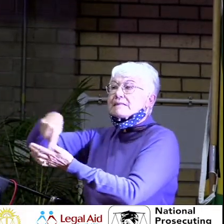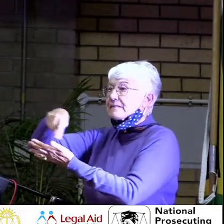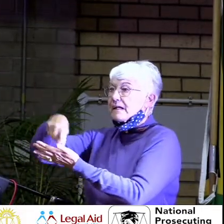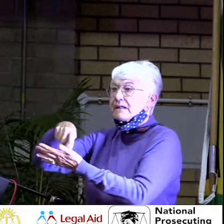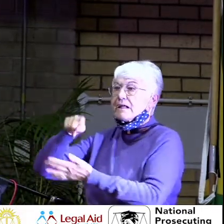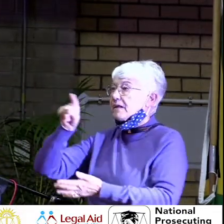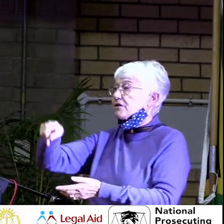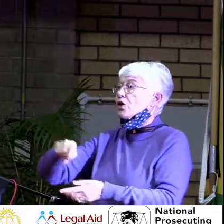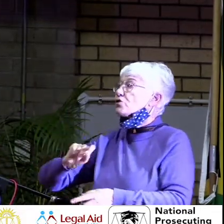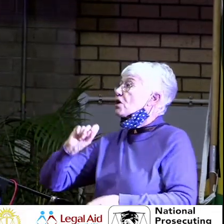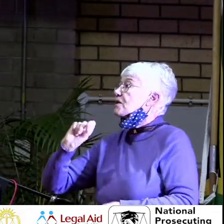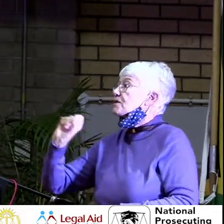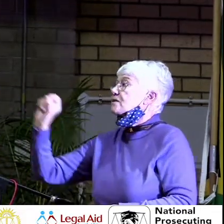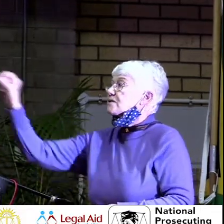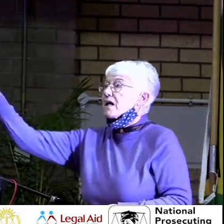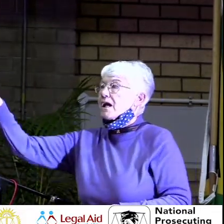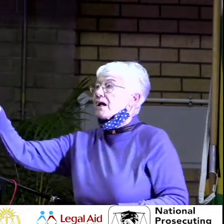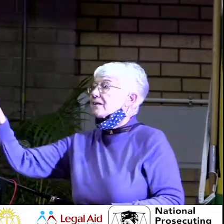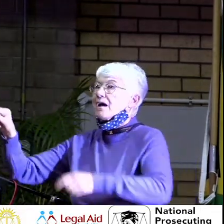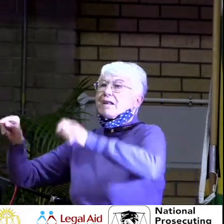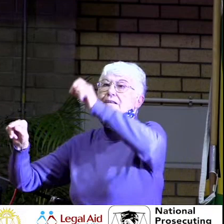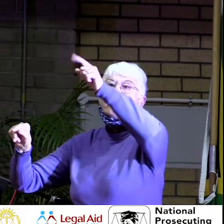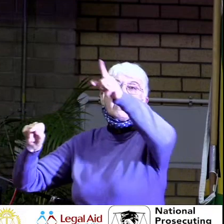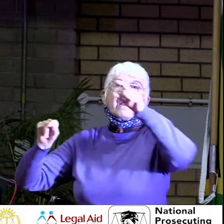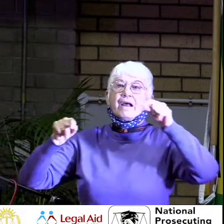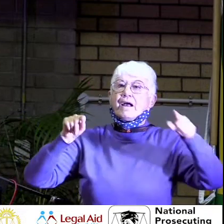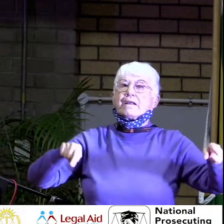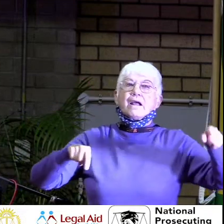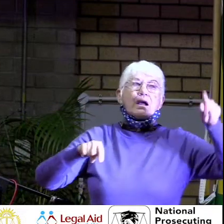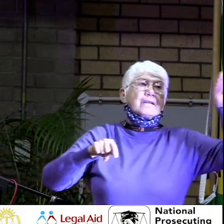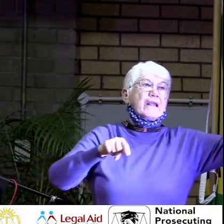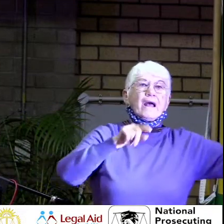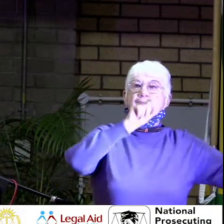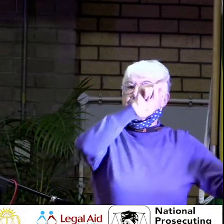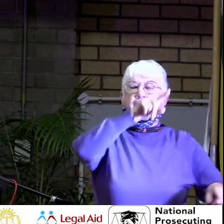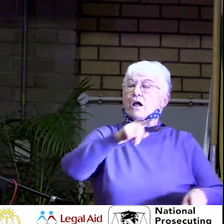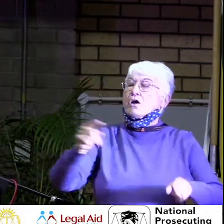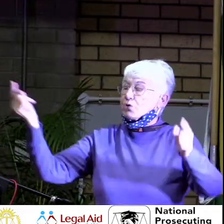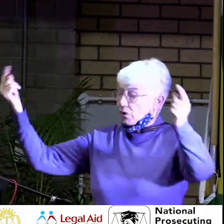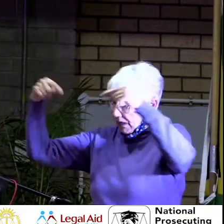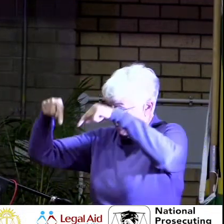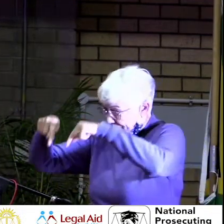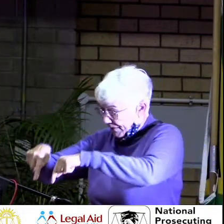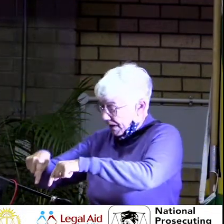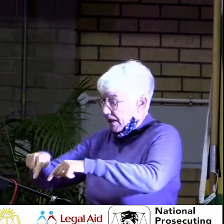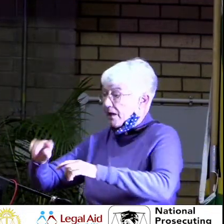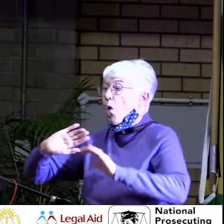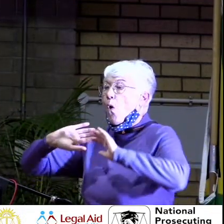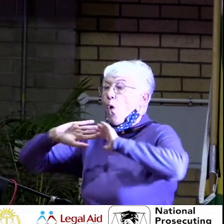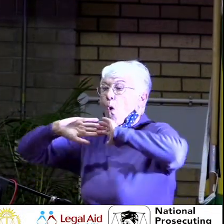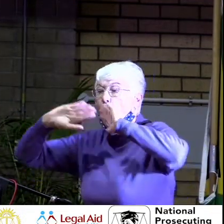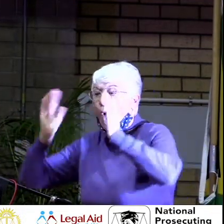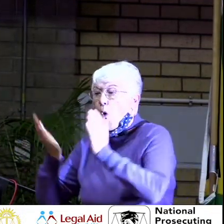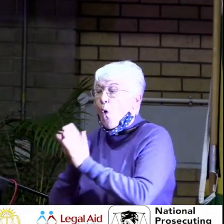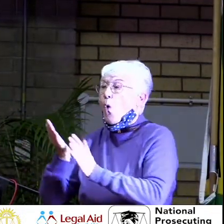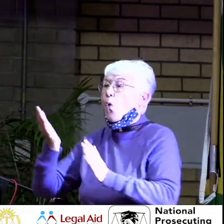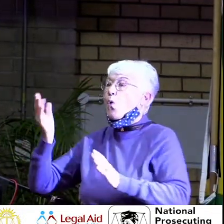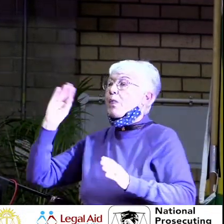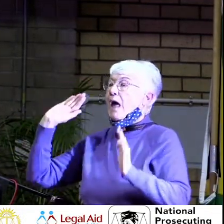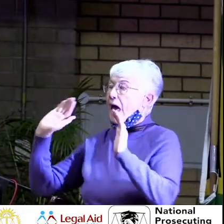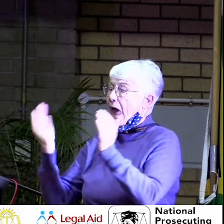the door, they will get all the services under one roof. Now when it comes to us, as the Department of